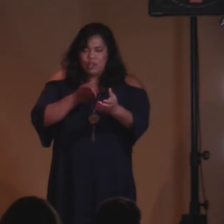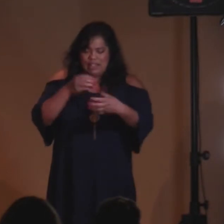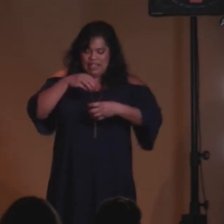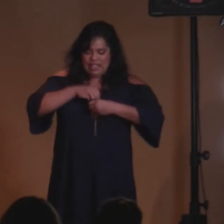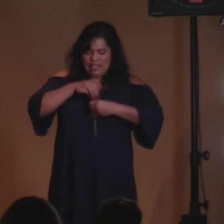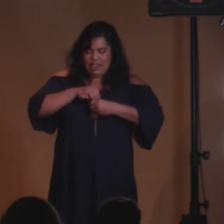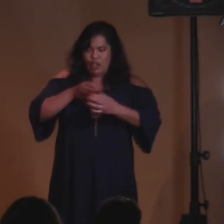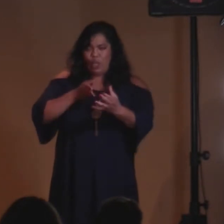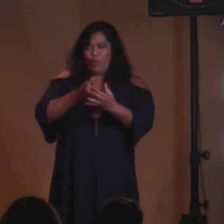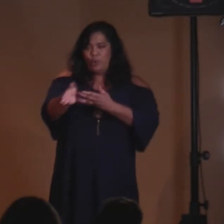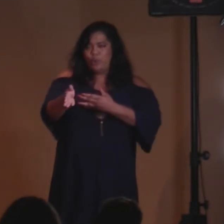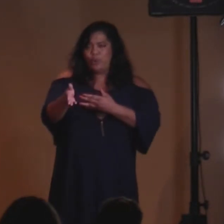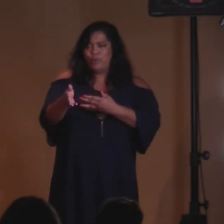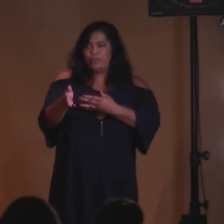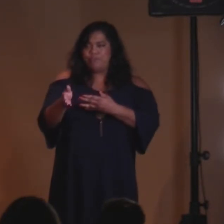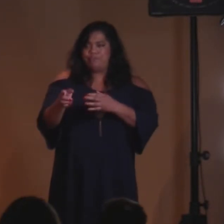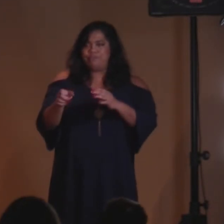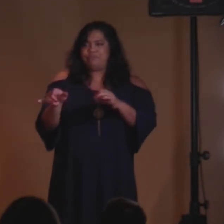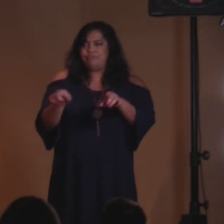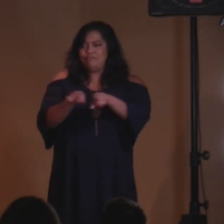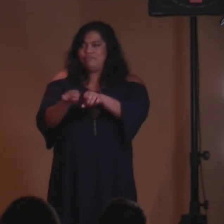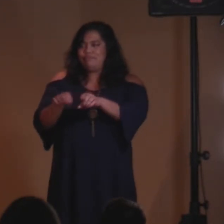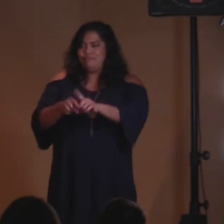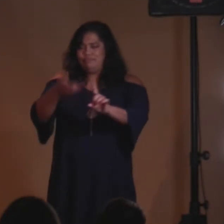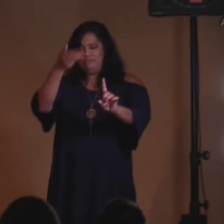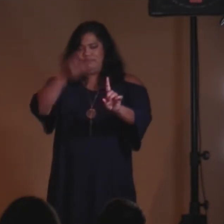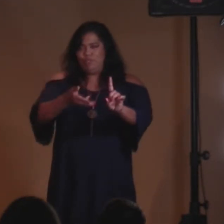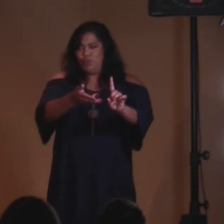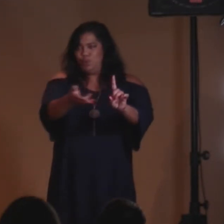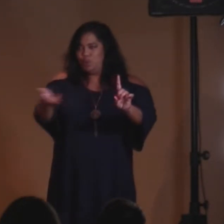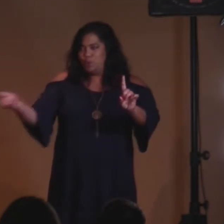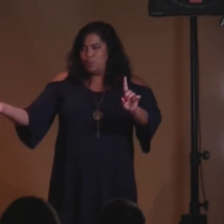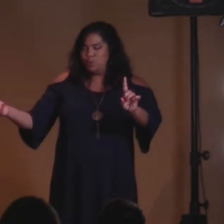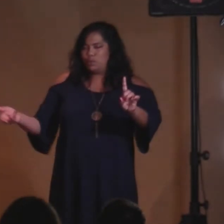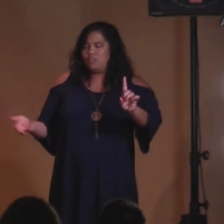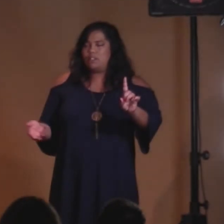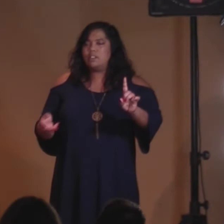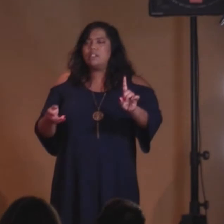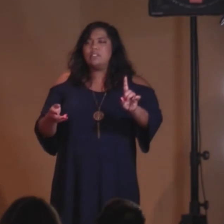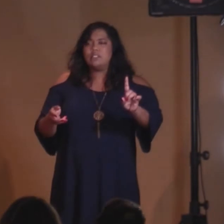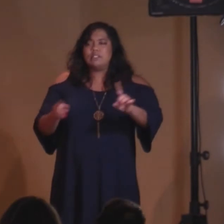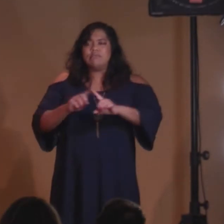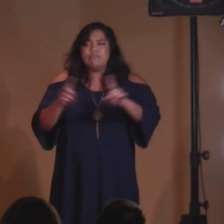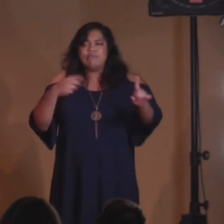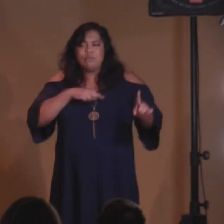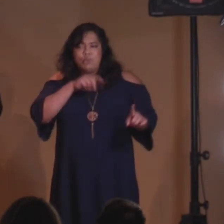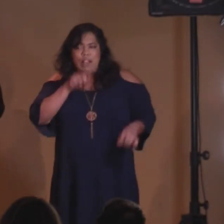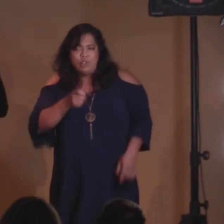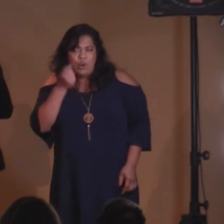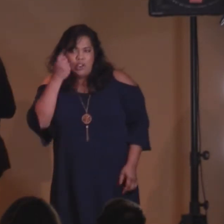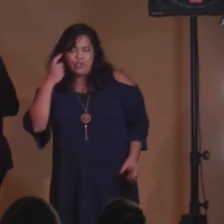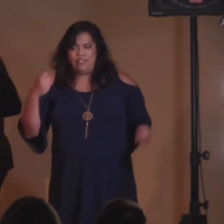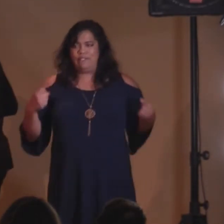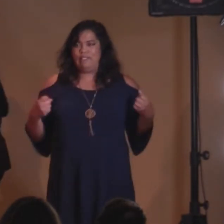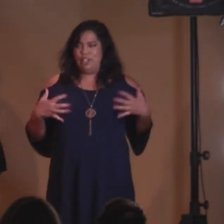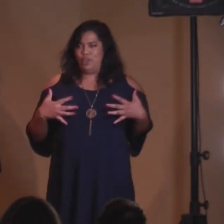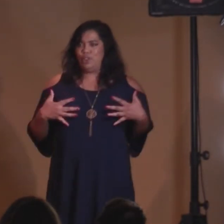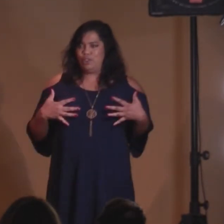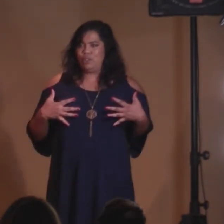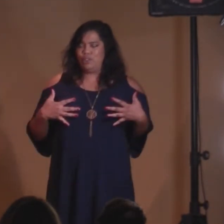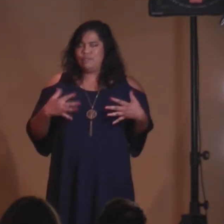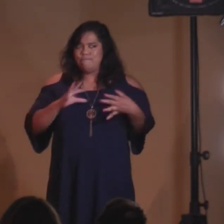thing about this transcending fear, we have to get really intimate with it. So there's this movie called After